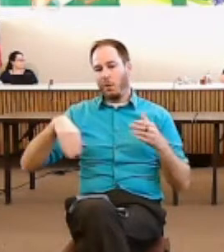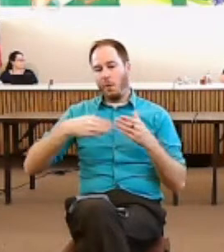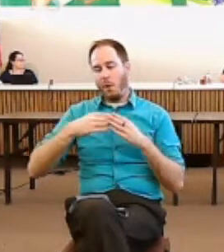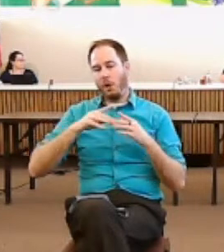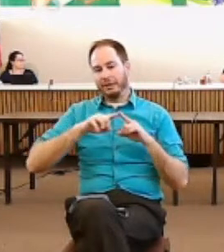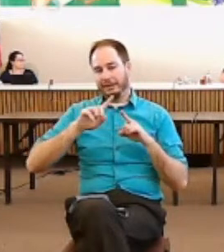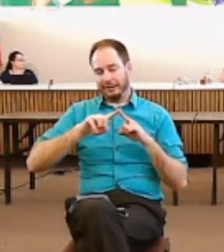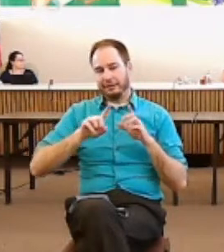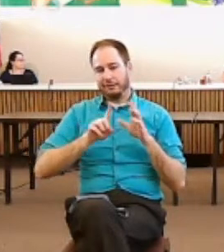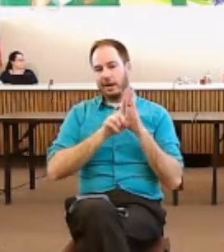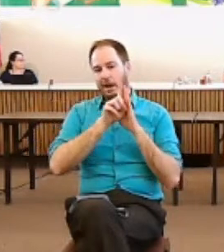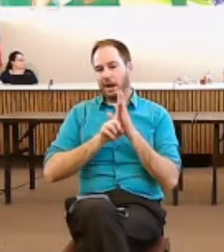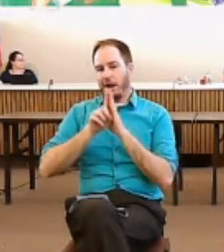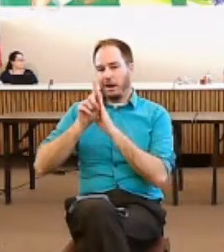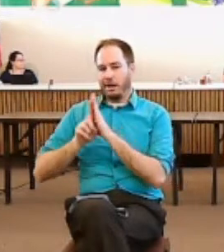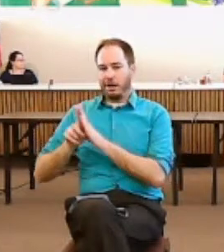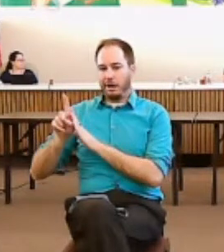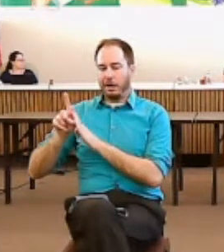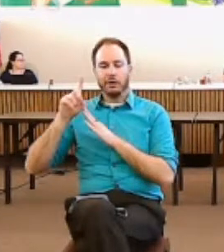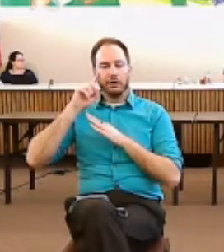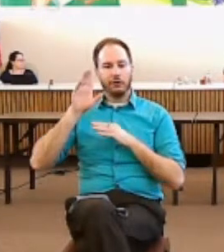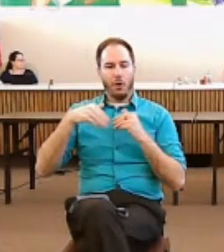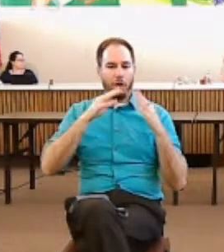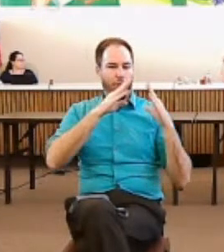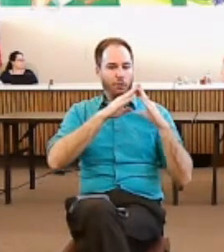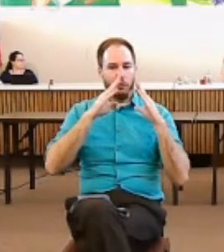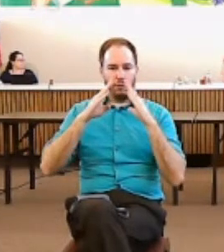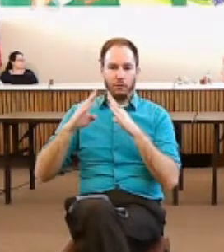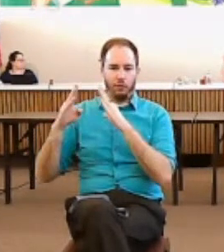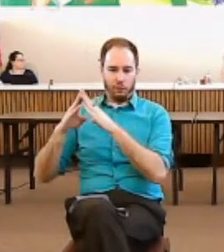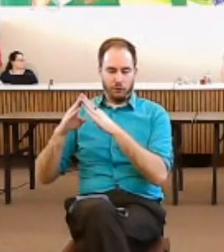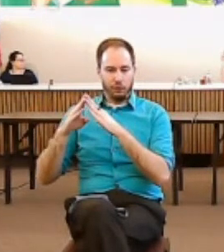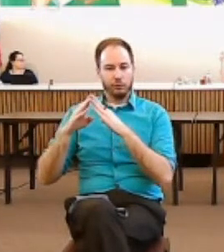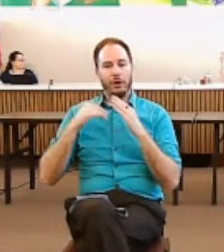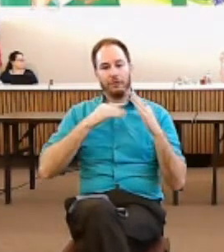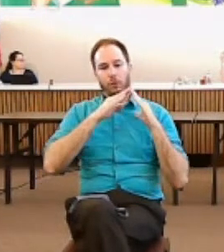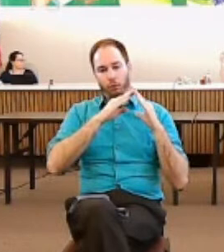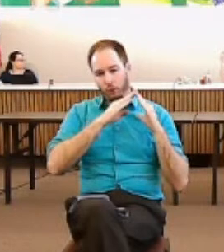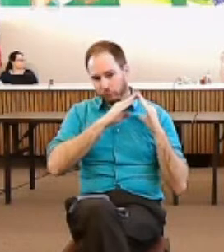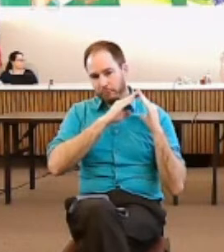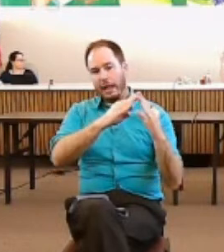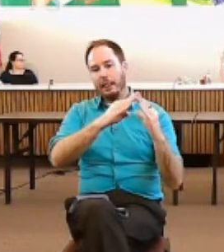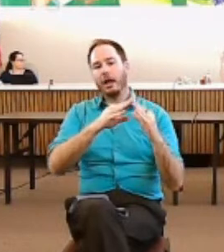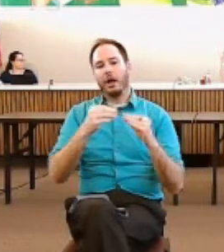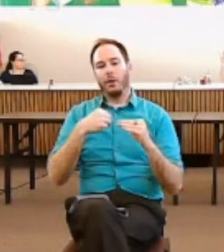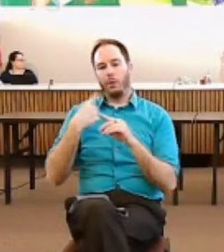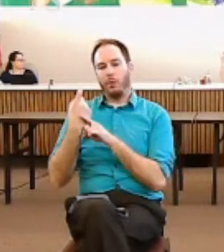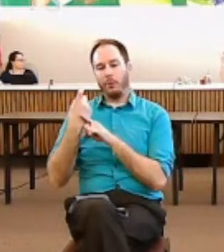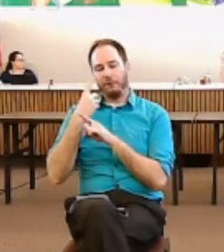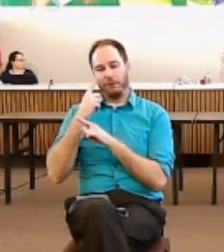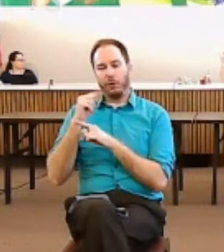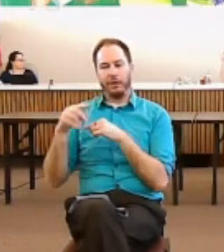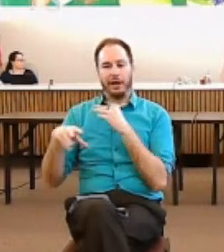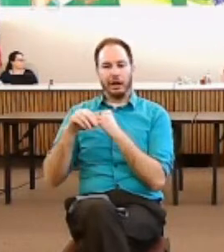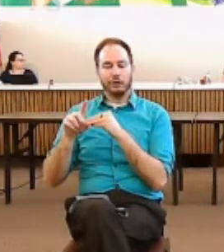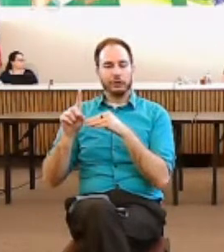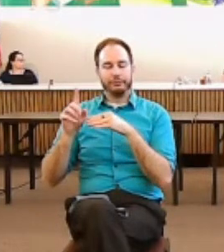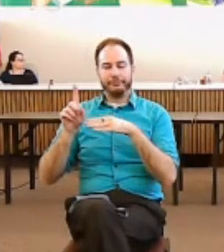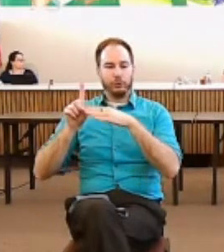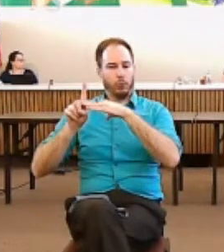the, so for the roofs, it's going to be the roof main line, and then we'll just have one additional notation for the